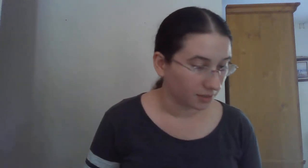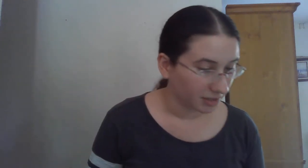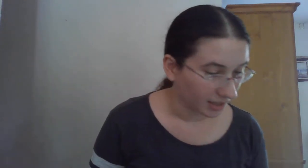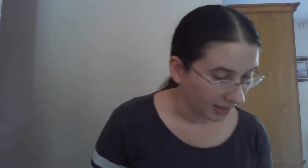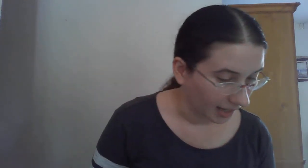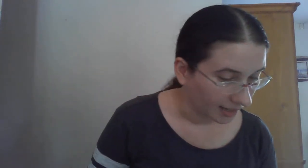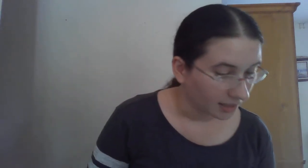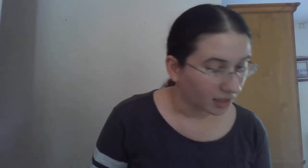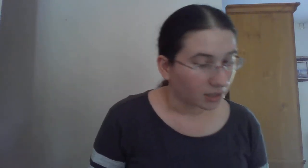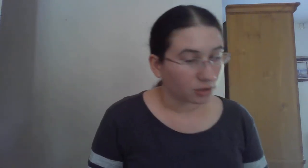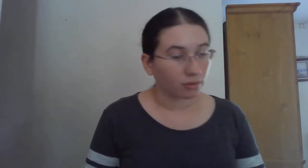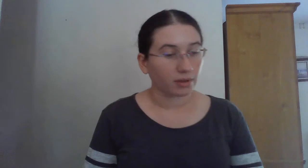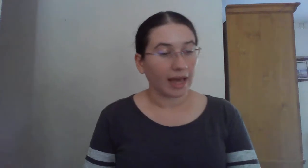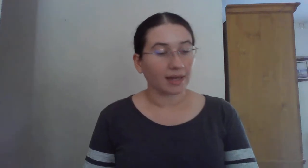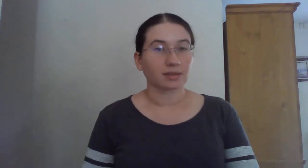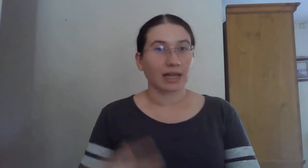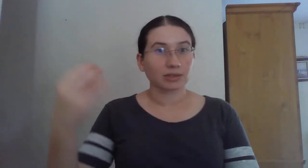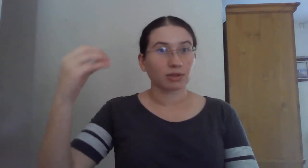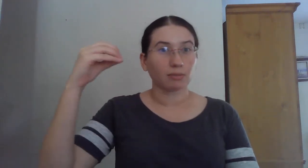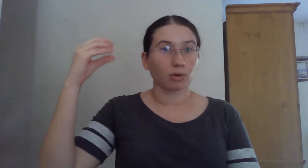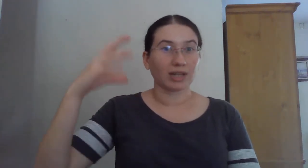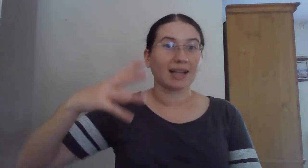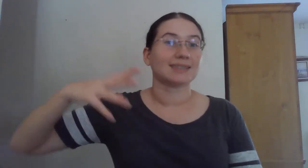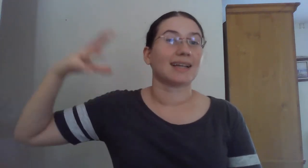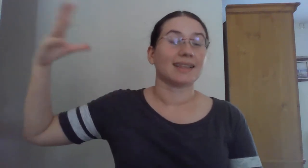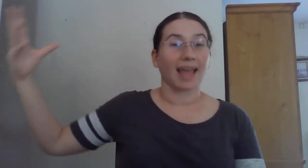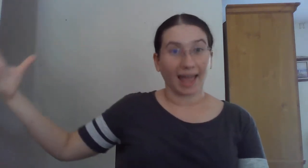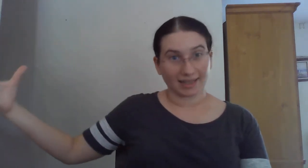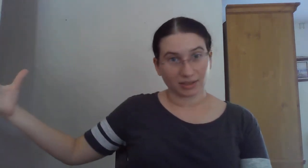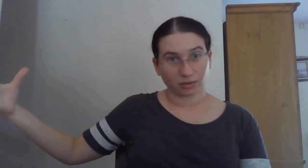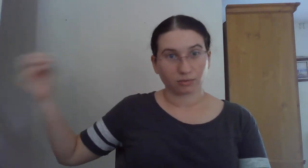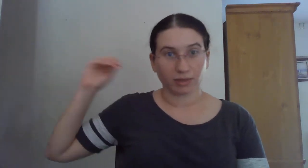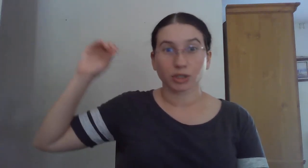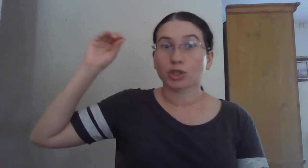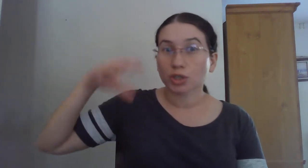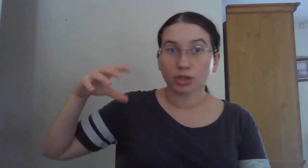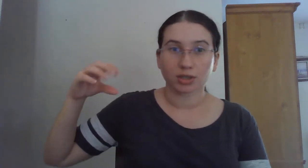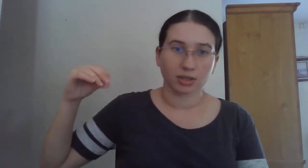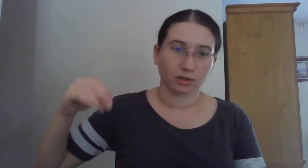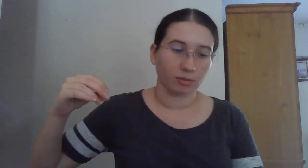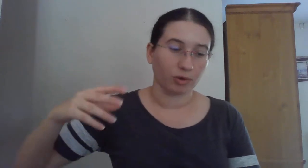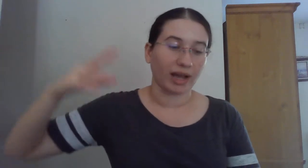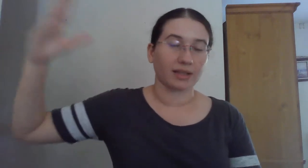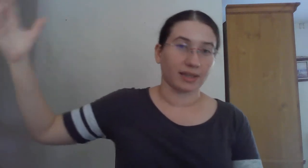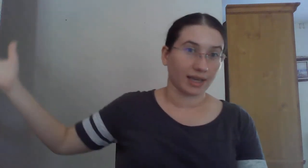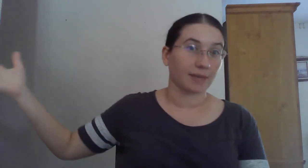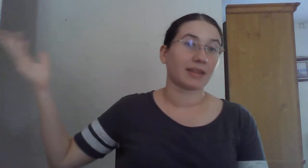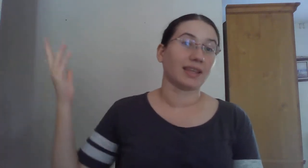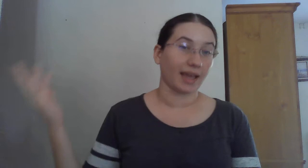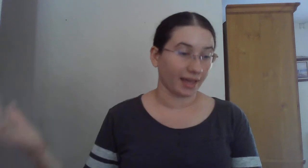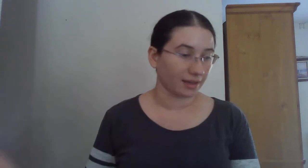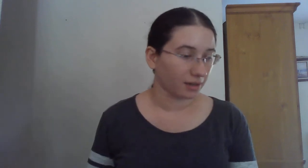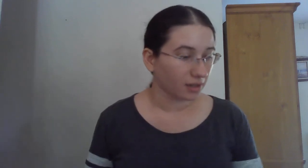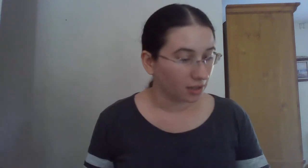Something like that. So that's when the modal is at the end, right? Should is the modal and it came at the end. Here